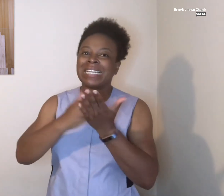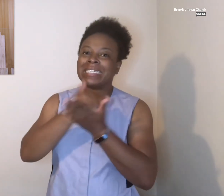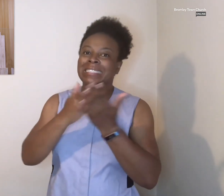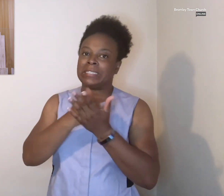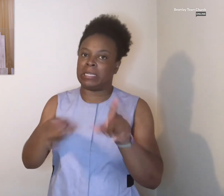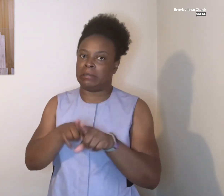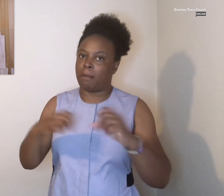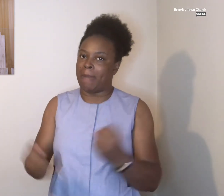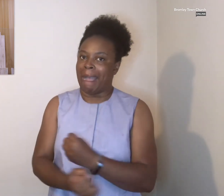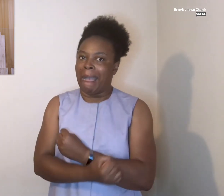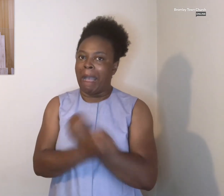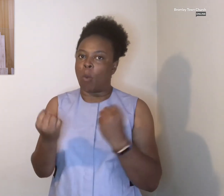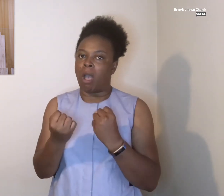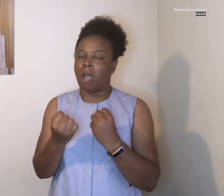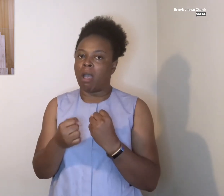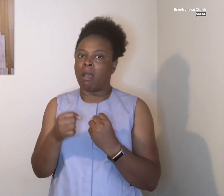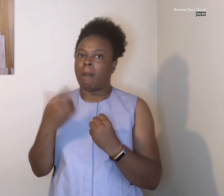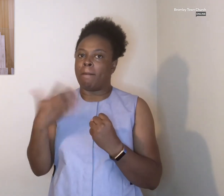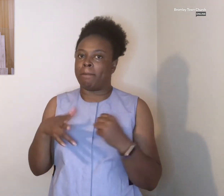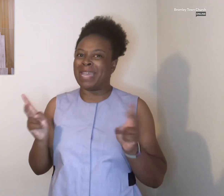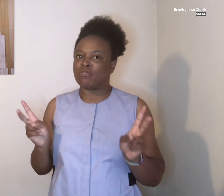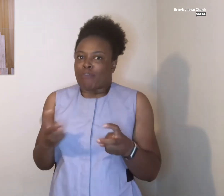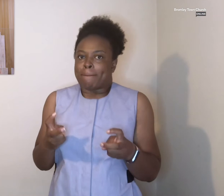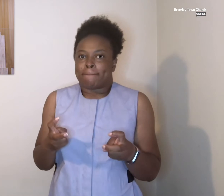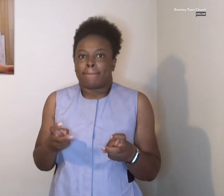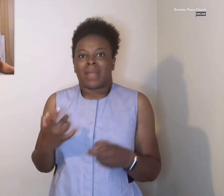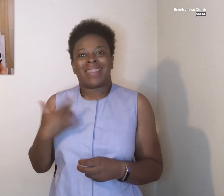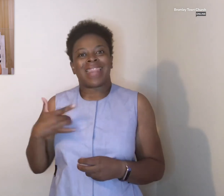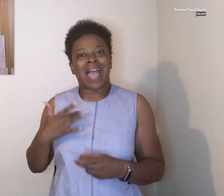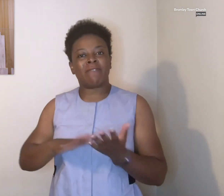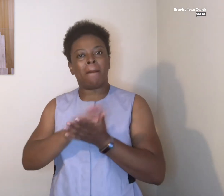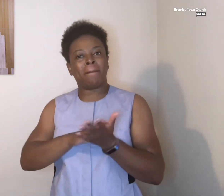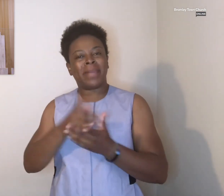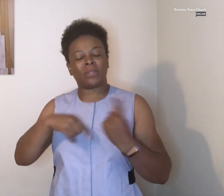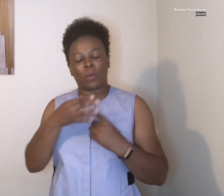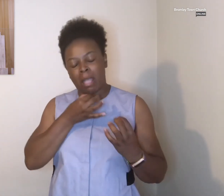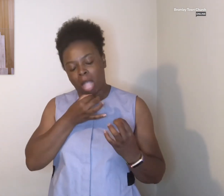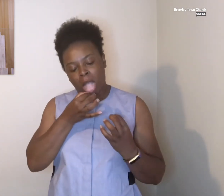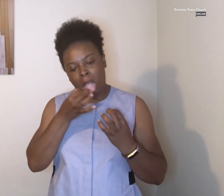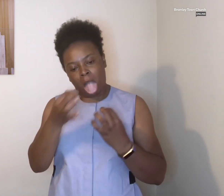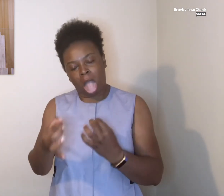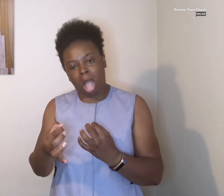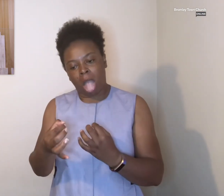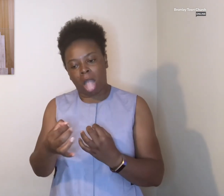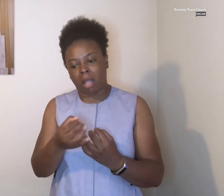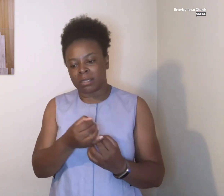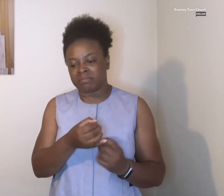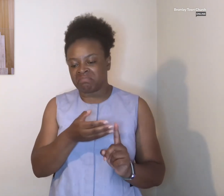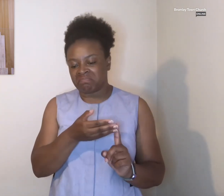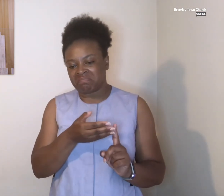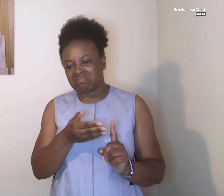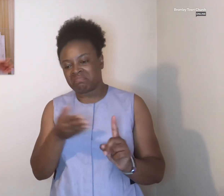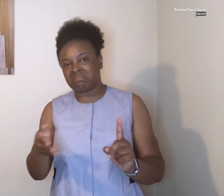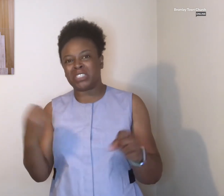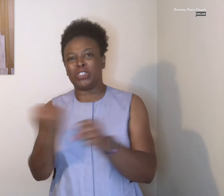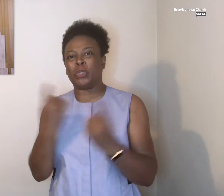to grip our lives to the extent that we end up doing things that we don't really necessarily want to do. I don't want to